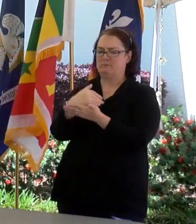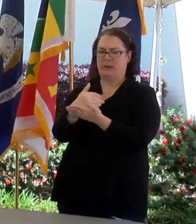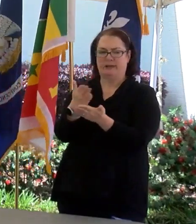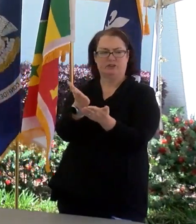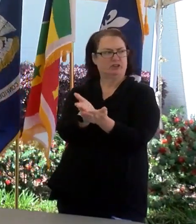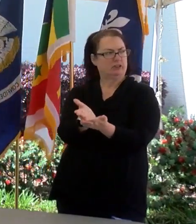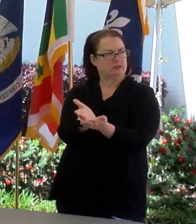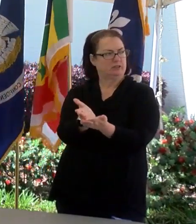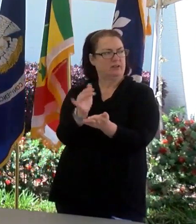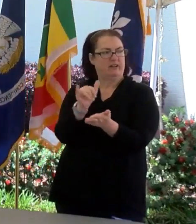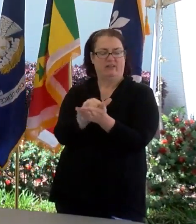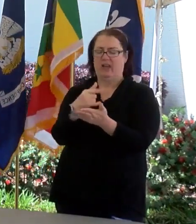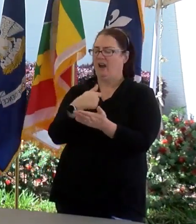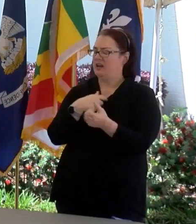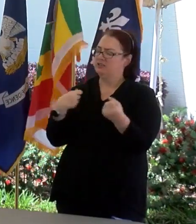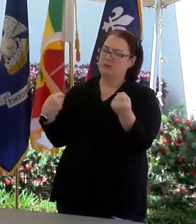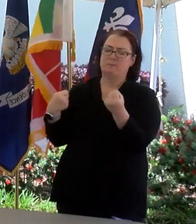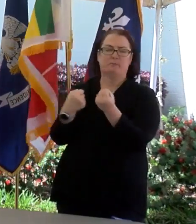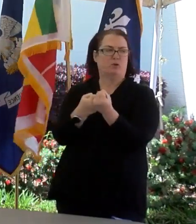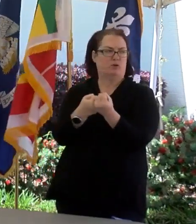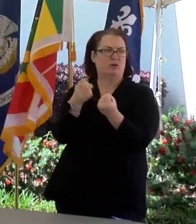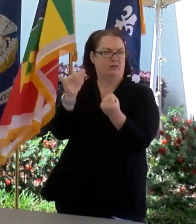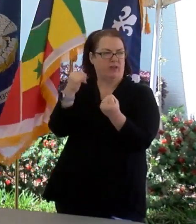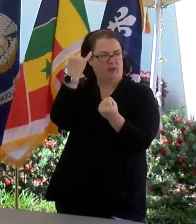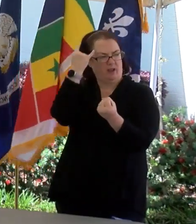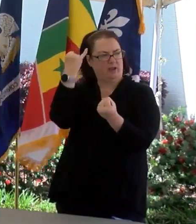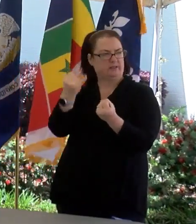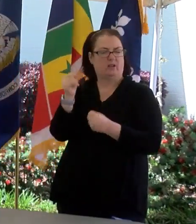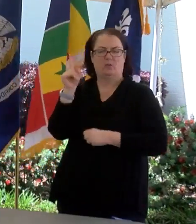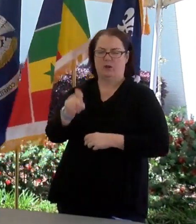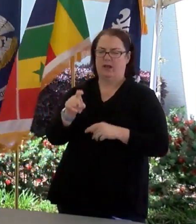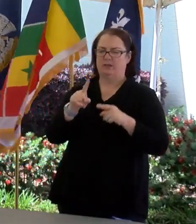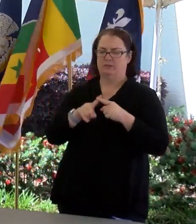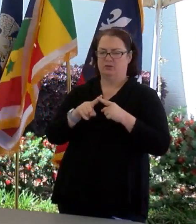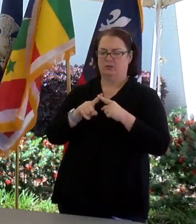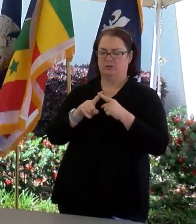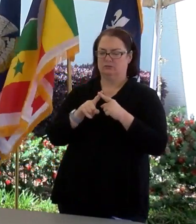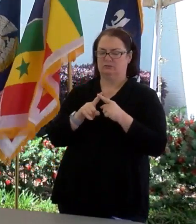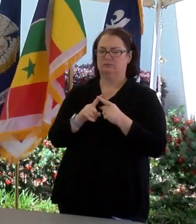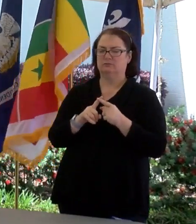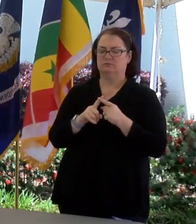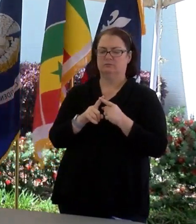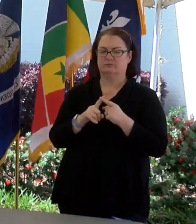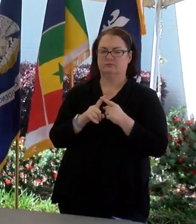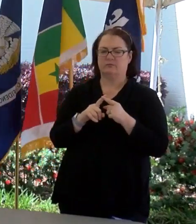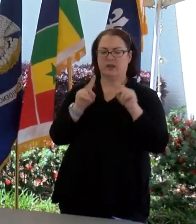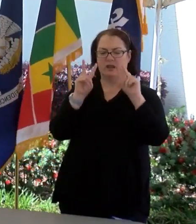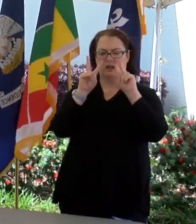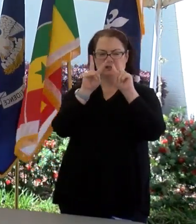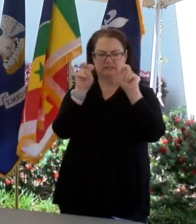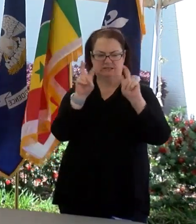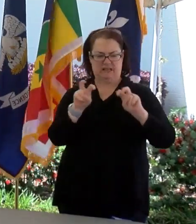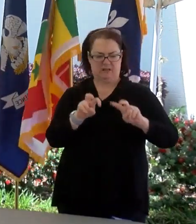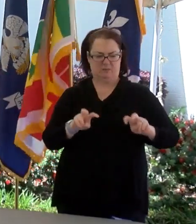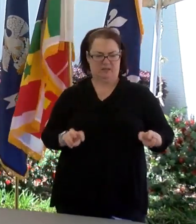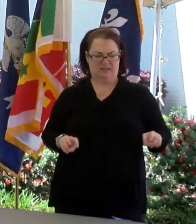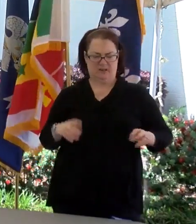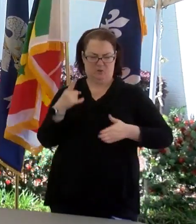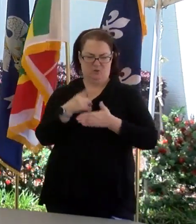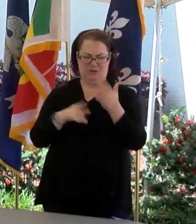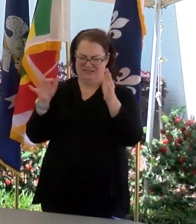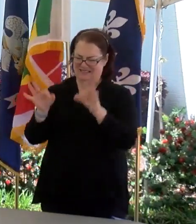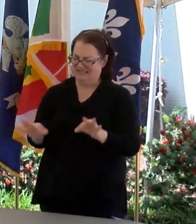a, it's a notion that I support wholeheartedly. gotta, we gotta re-examine, again, we talked about this earlier this week, re-examine what is an essential government